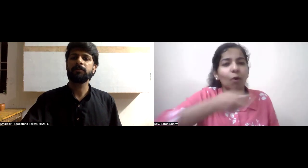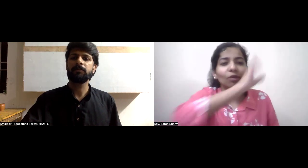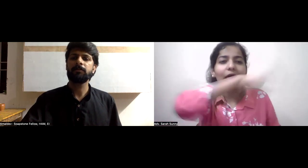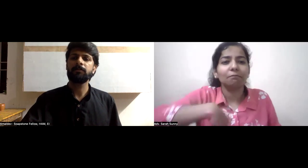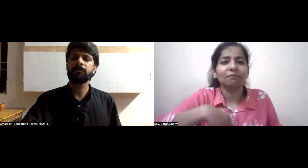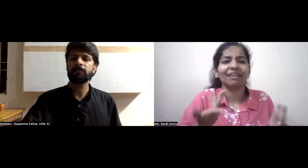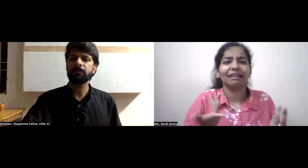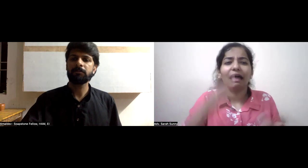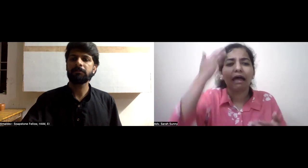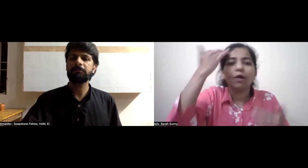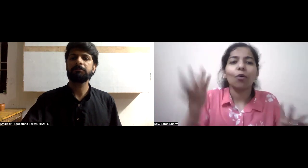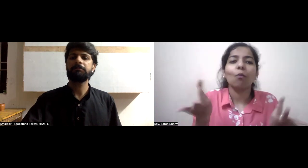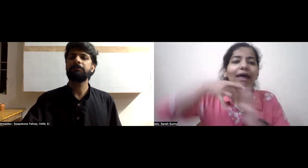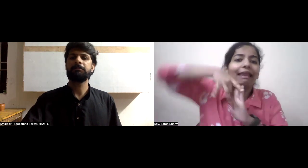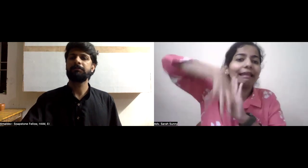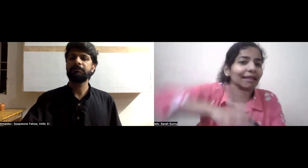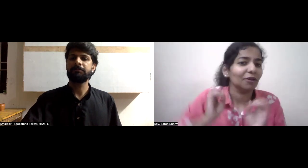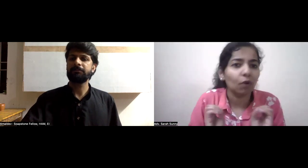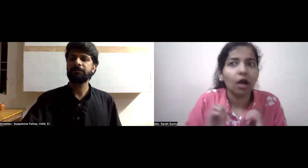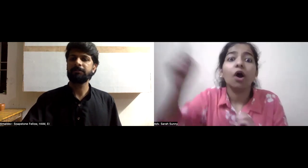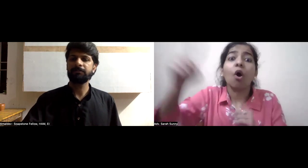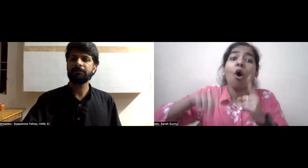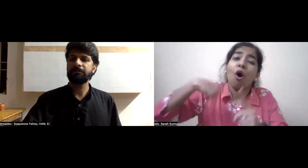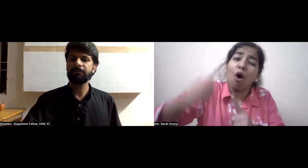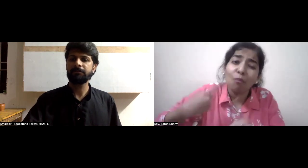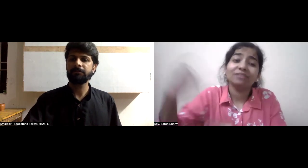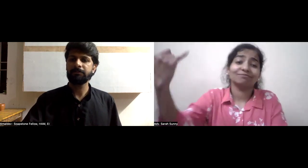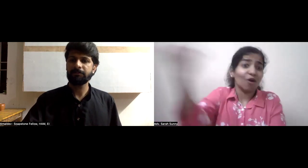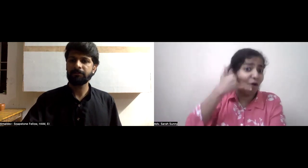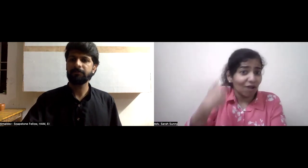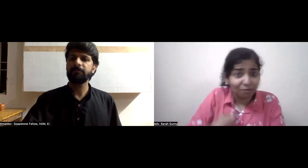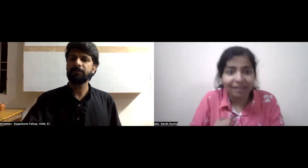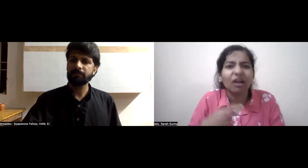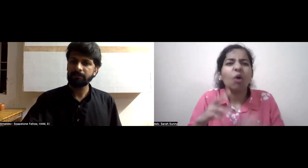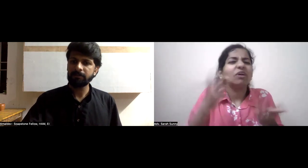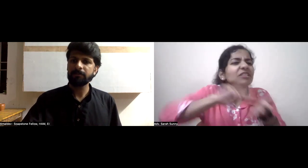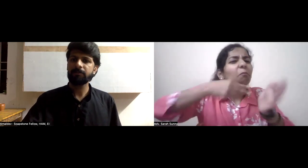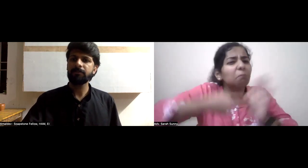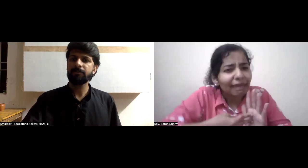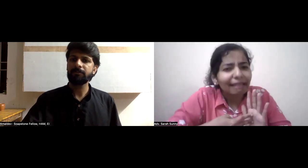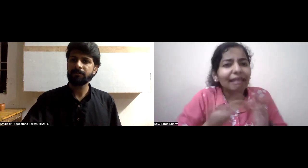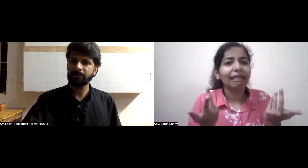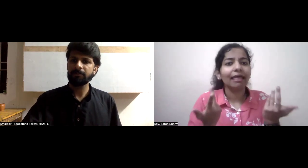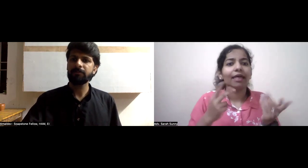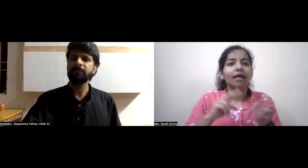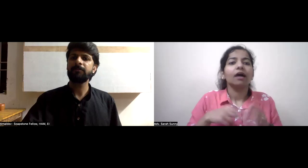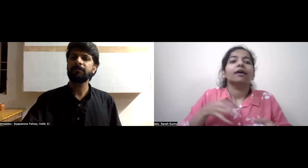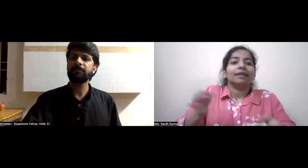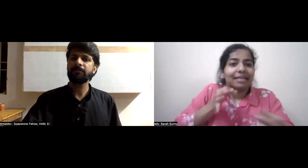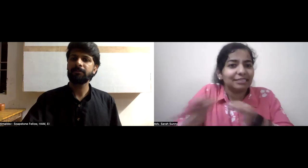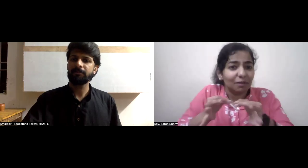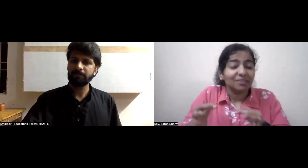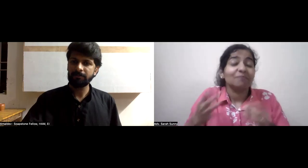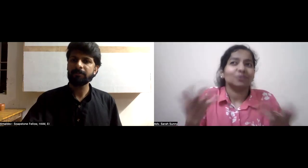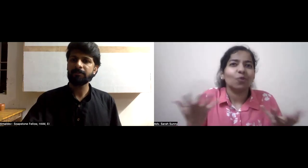to explain. It's very short instructions. Come tomorrow. Tomorrow for what? So they end up calling me, asking what